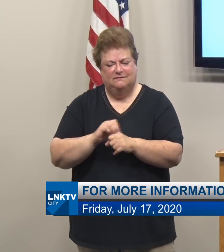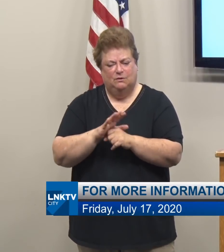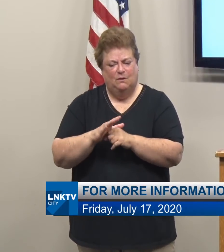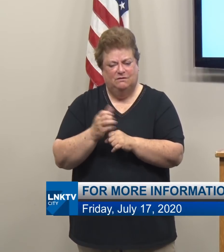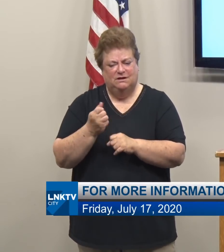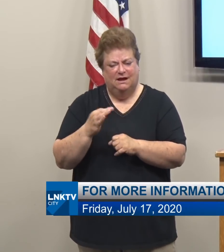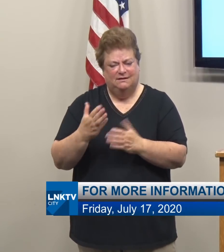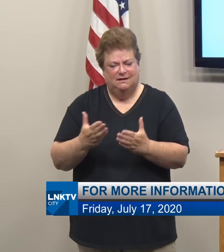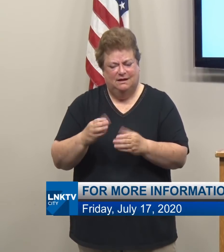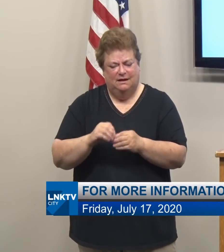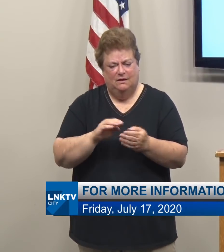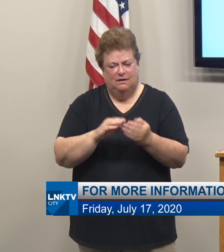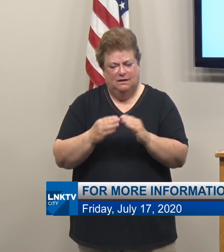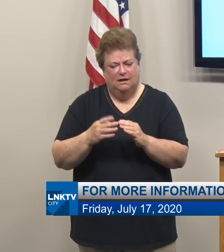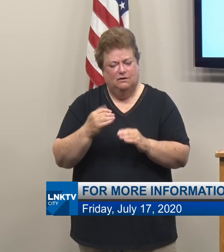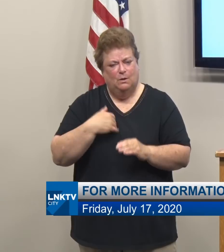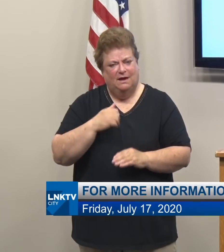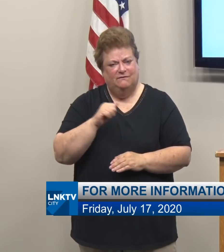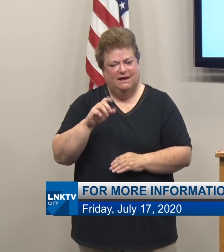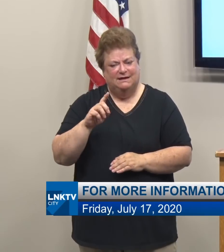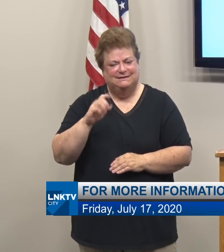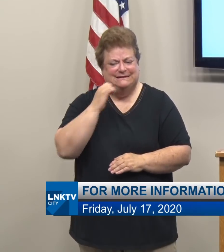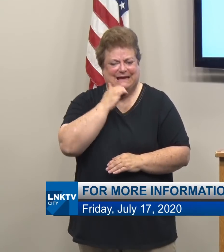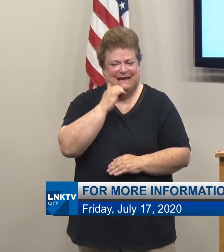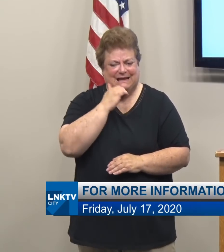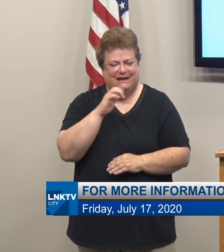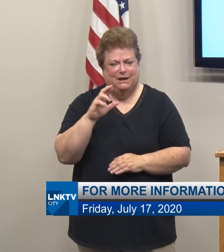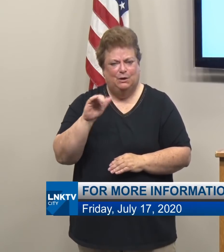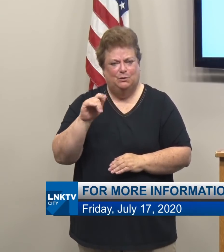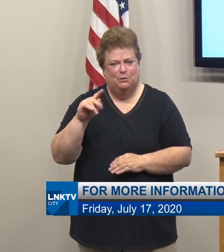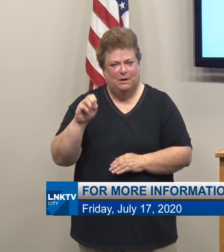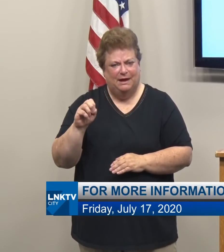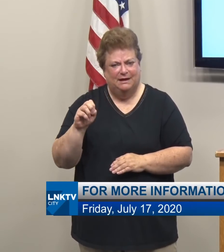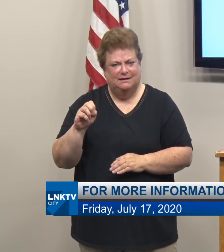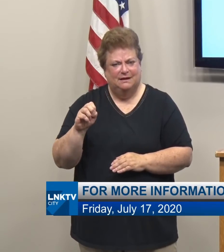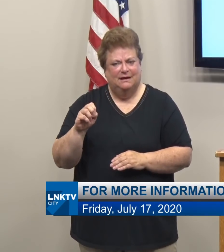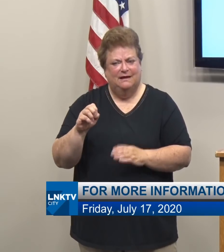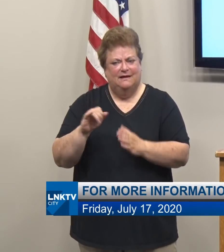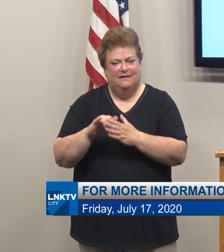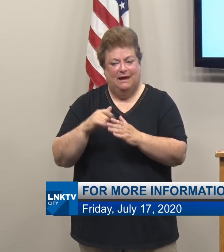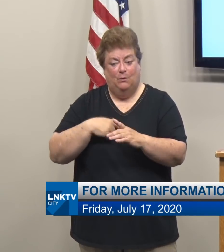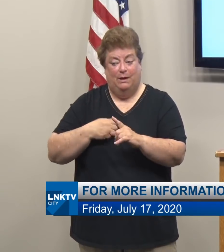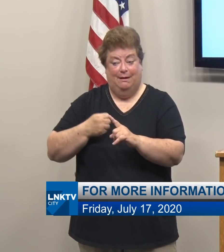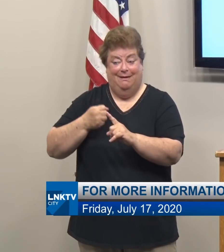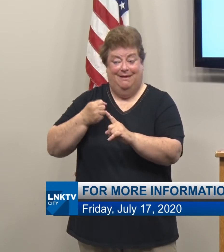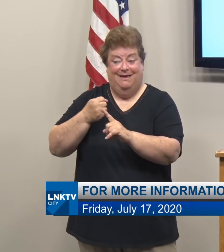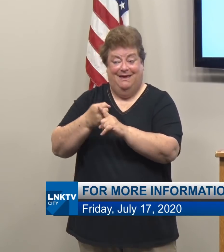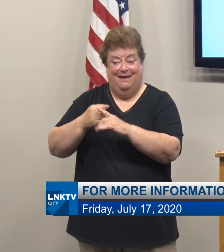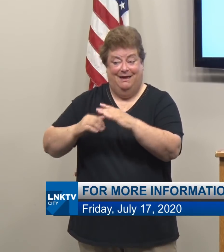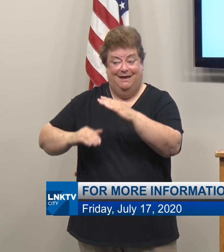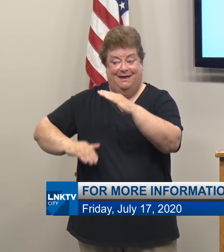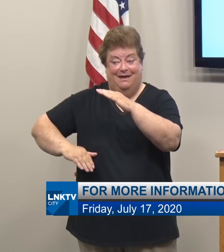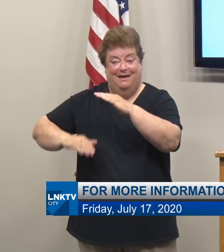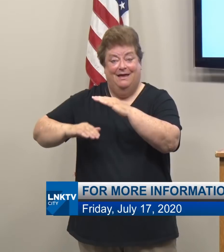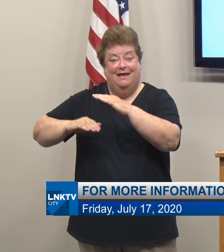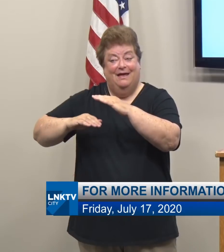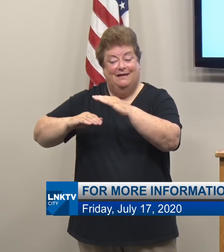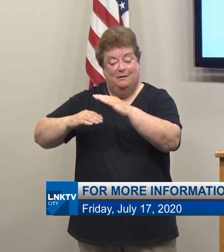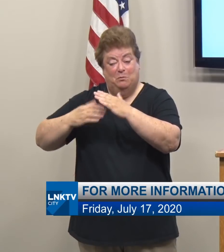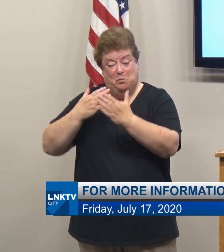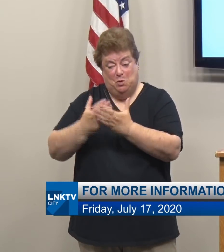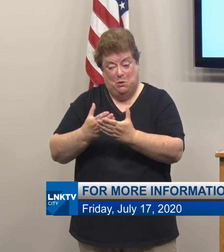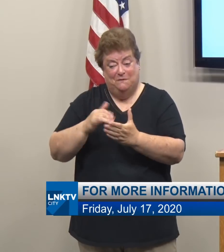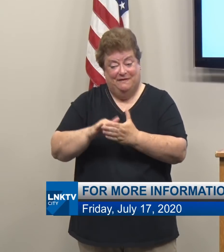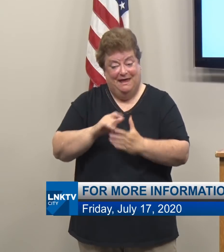there a daily rate that we could hit where you would envision, okay, Lincoln's doing much better right now?